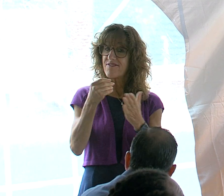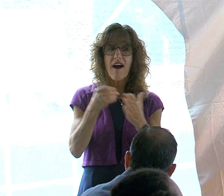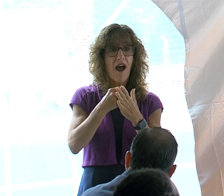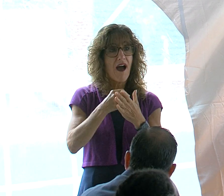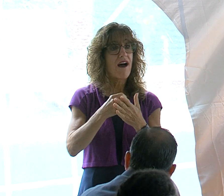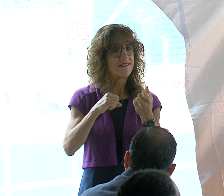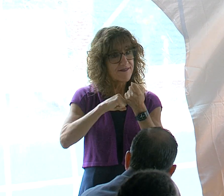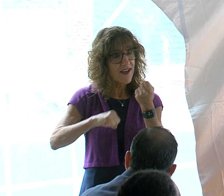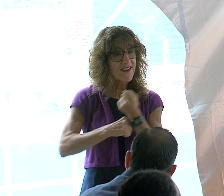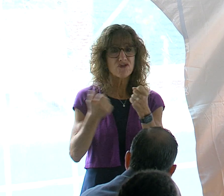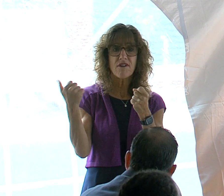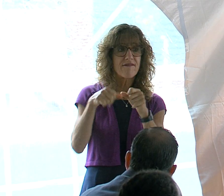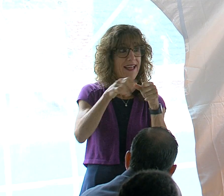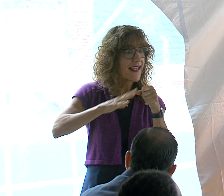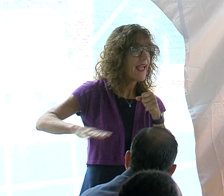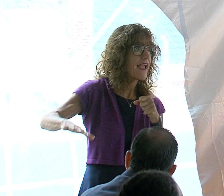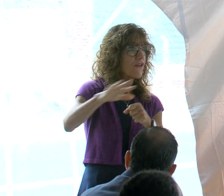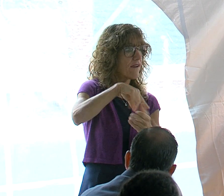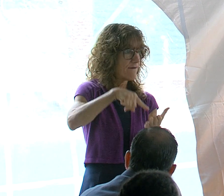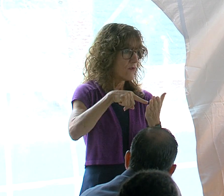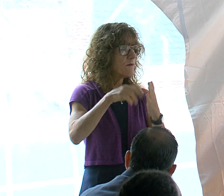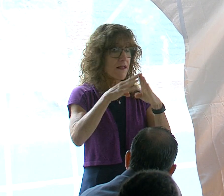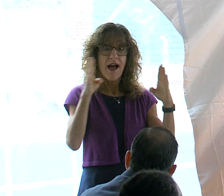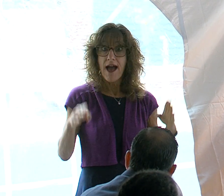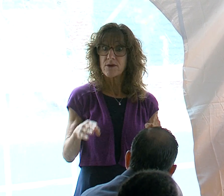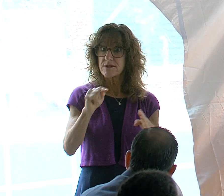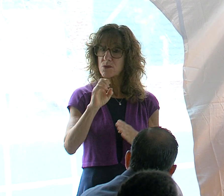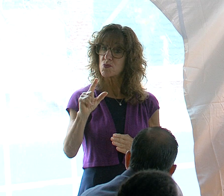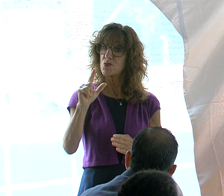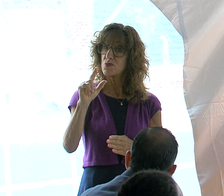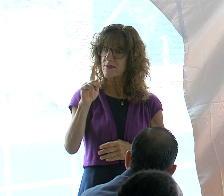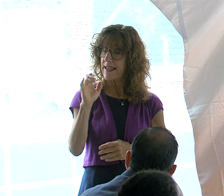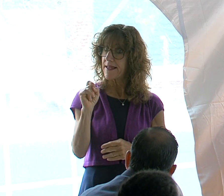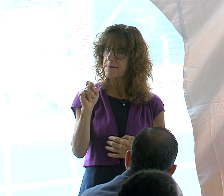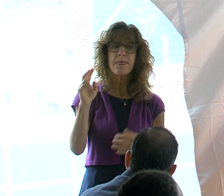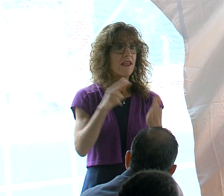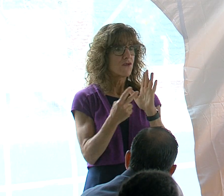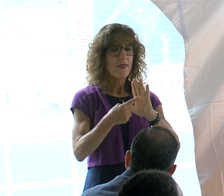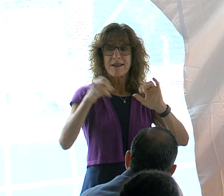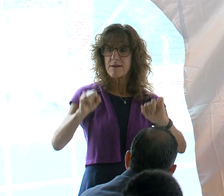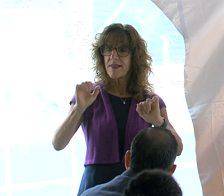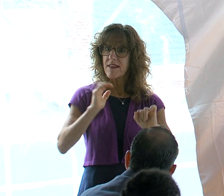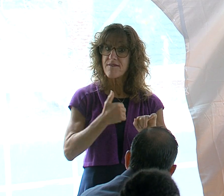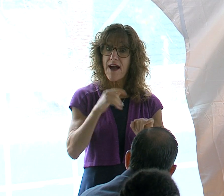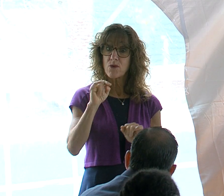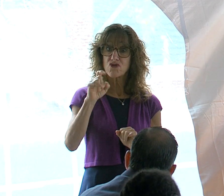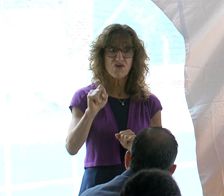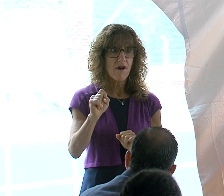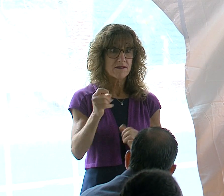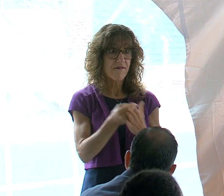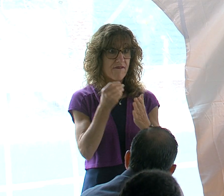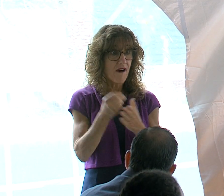of any jurisdiction's affordable housing toolkit. And so the ability of our trust fund to